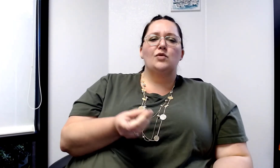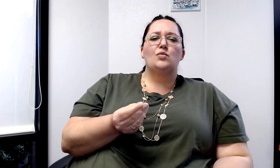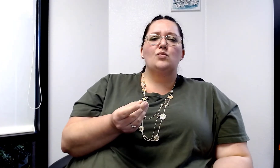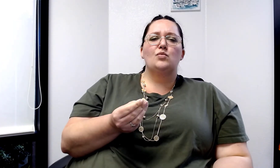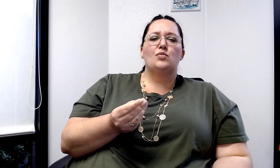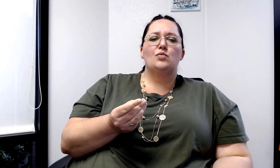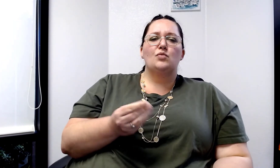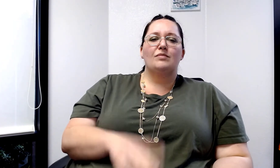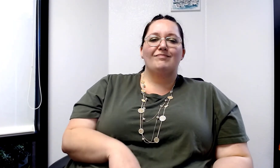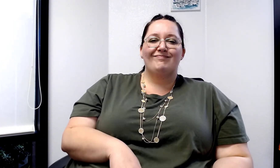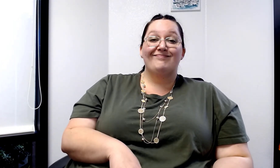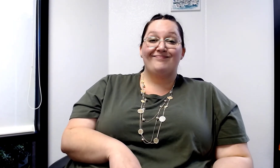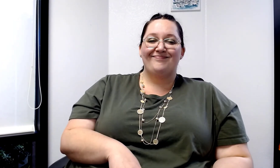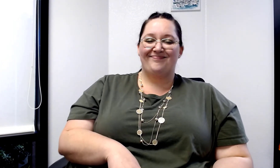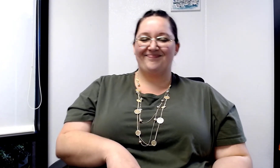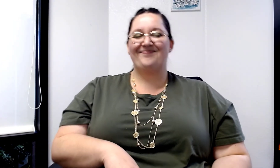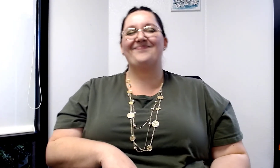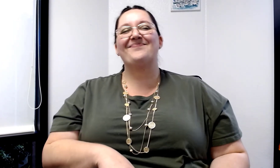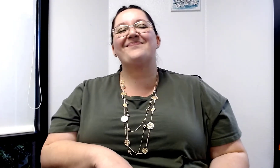You, hey, what's up? What are you doing?